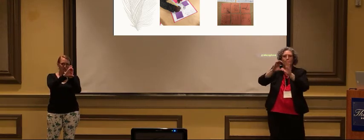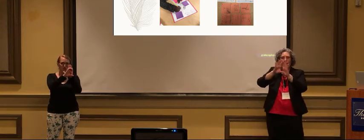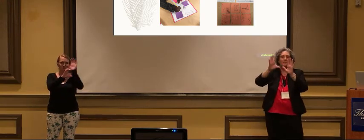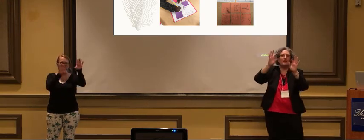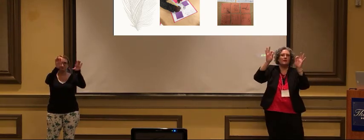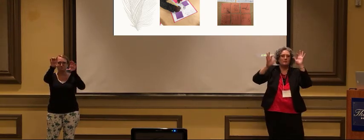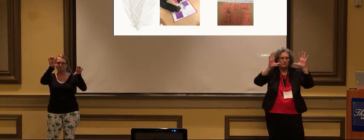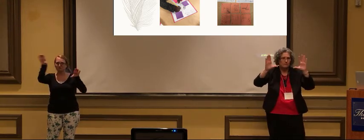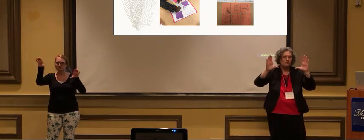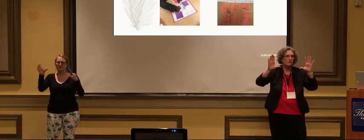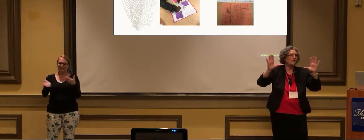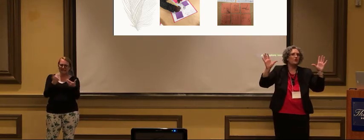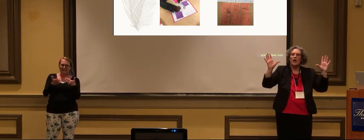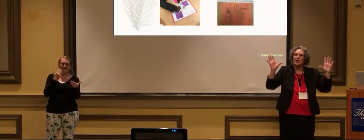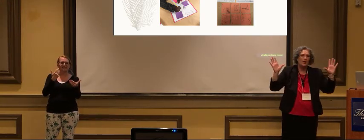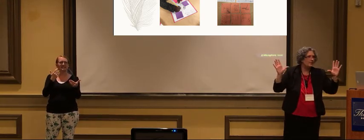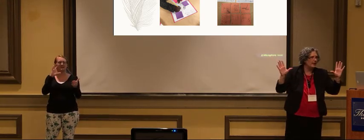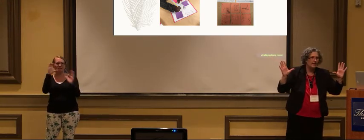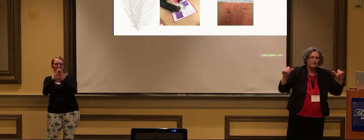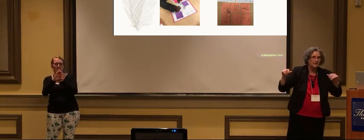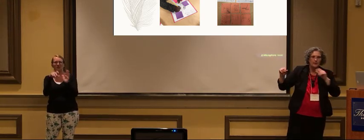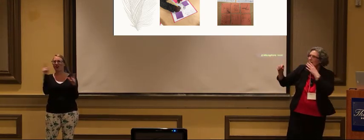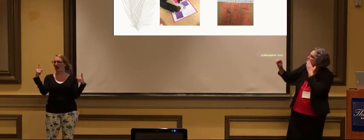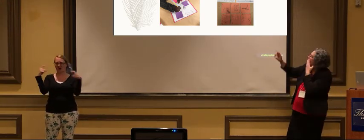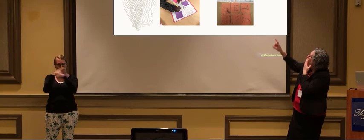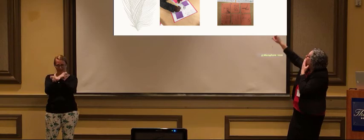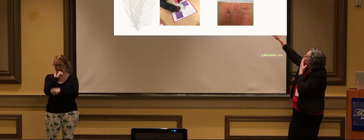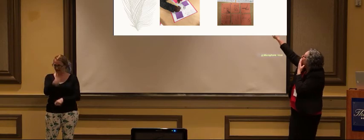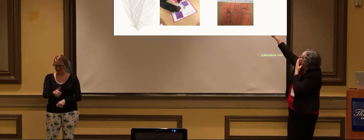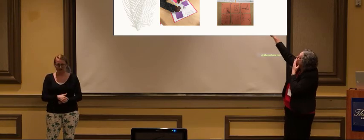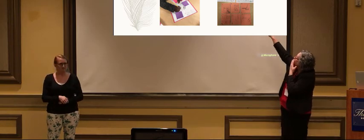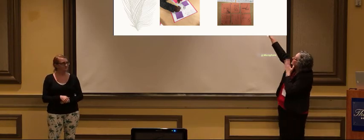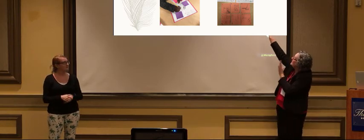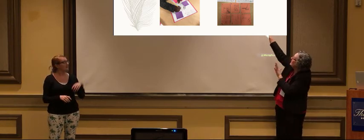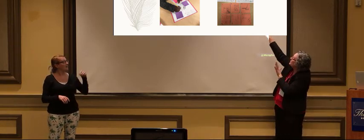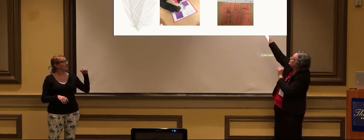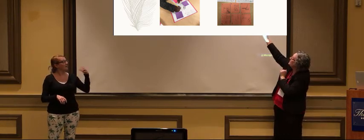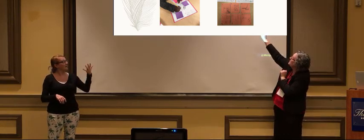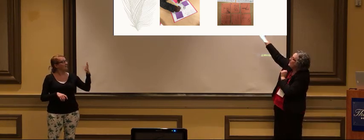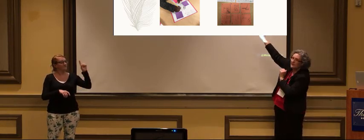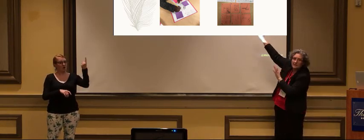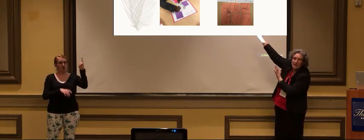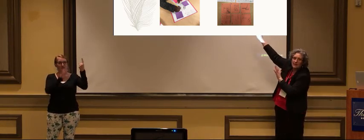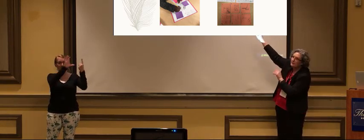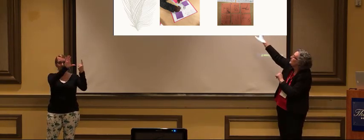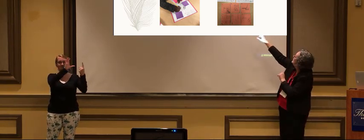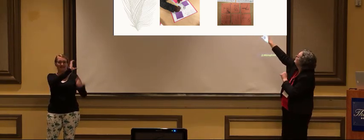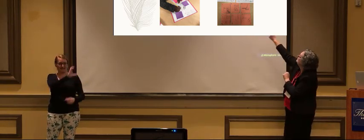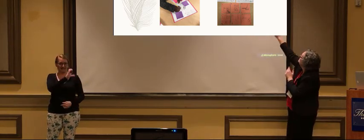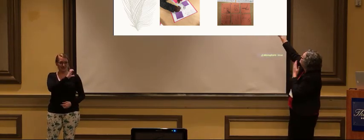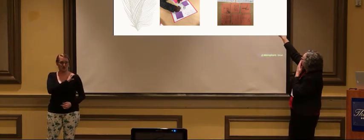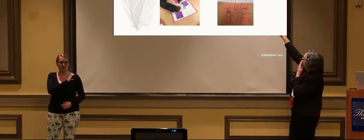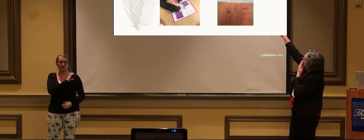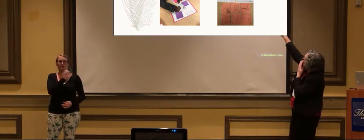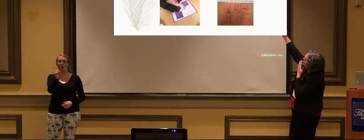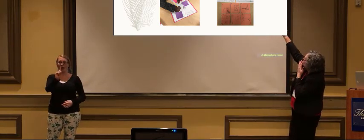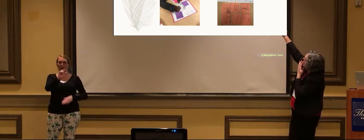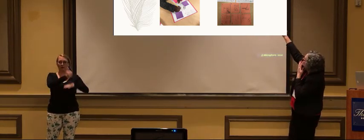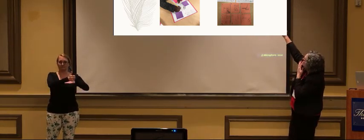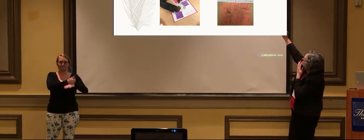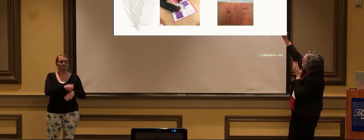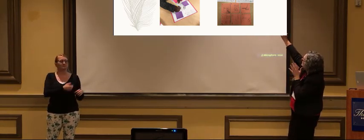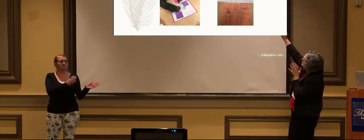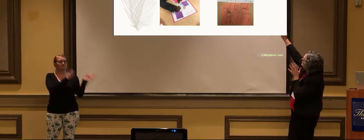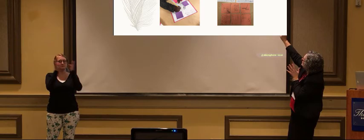easy, that they're graphic, that they're not complicated. The first one is just the characters and the setting. I have